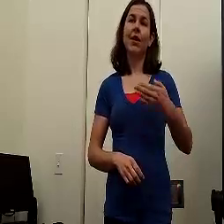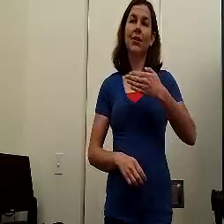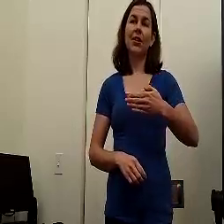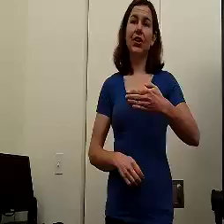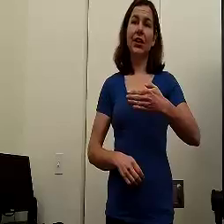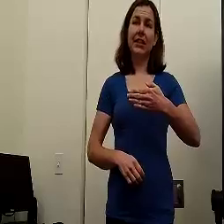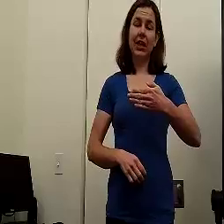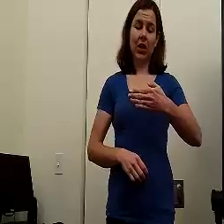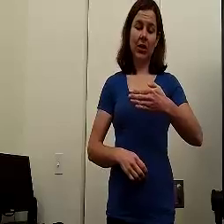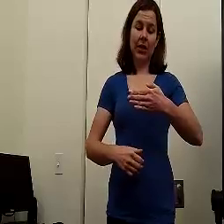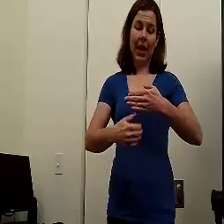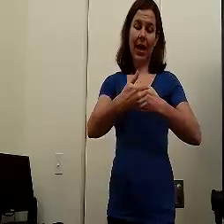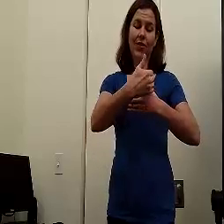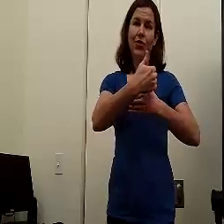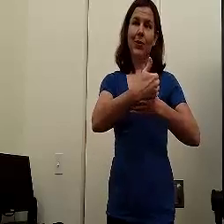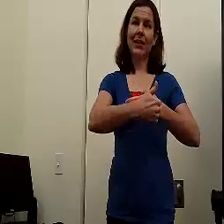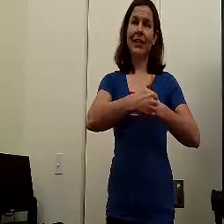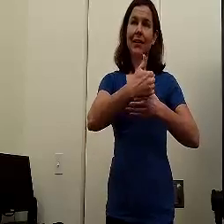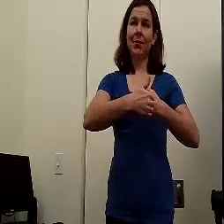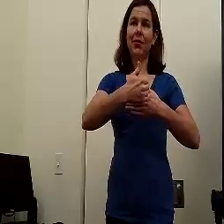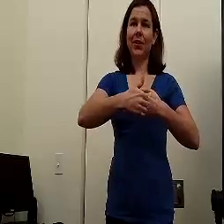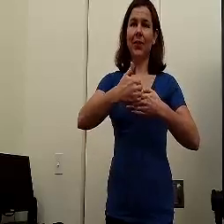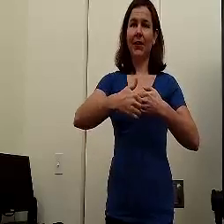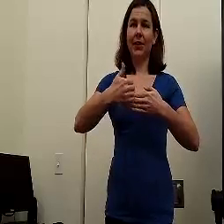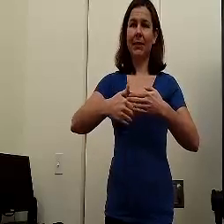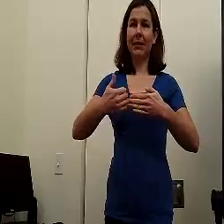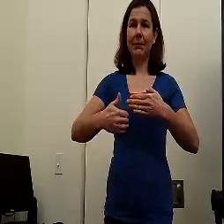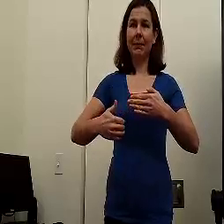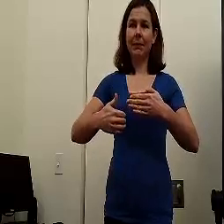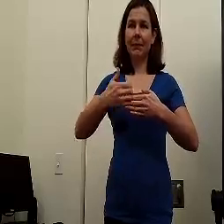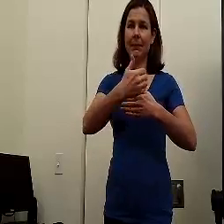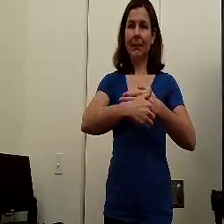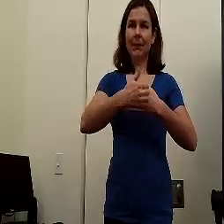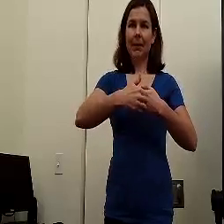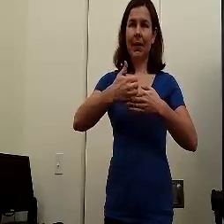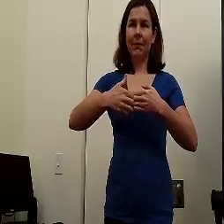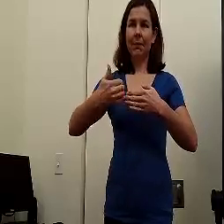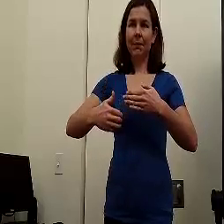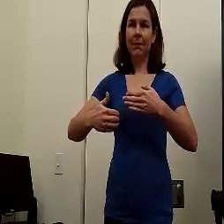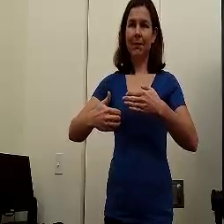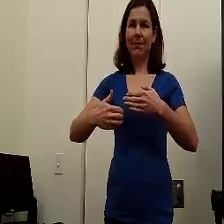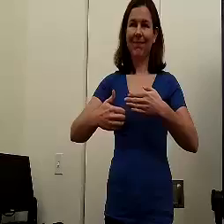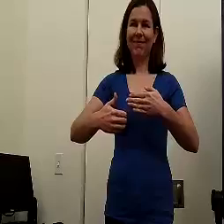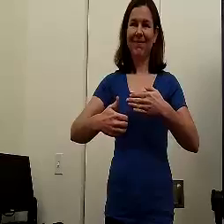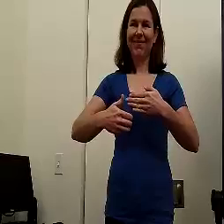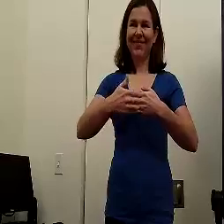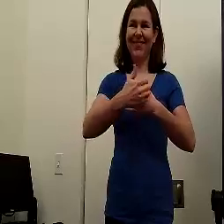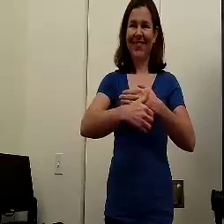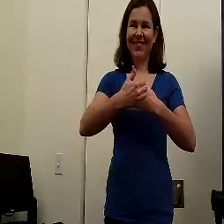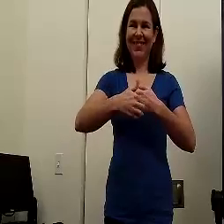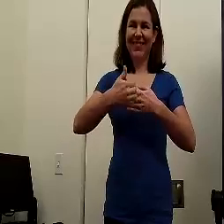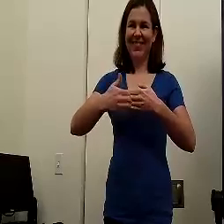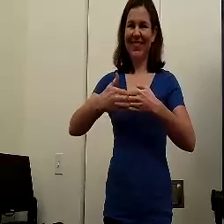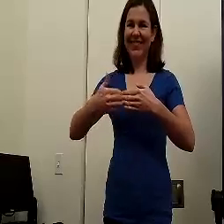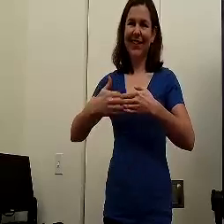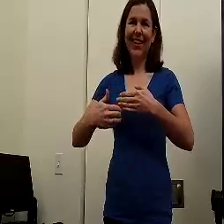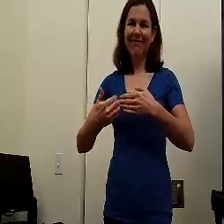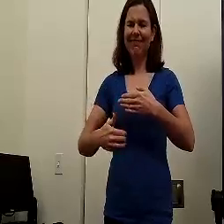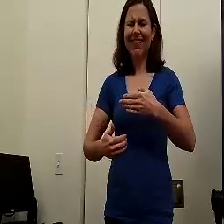Close. You're gonna start at your wrist and move to your fingertips. Forward. I've always done it this way. Oopsie. It's okay, not the